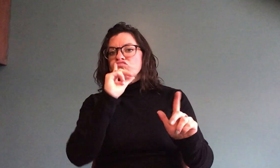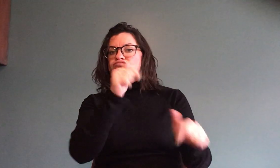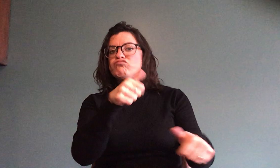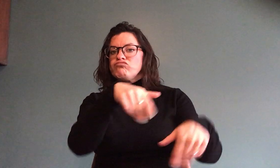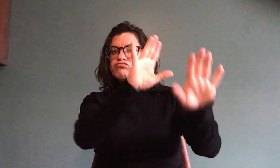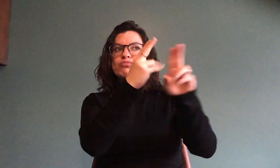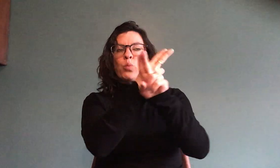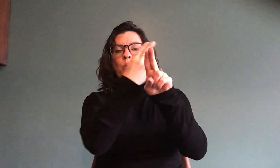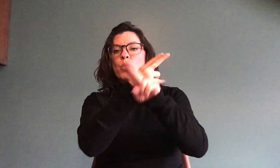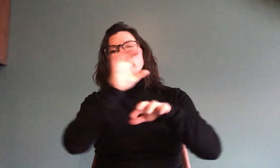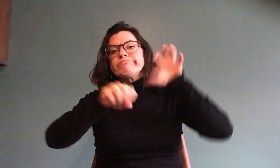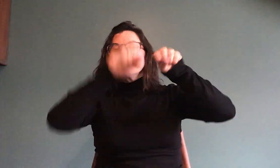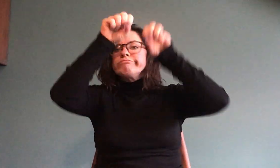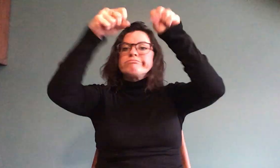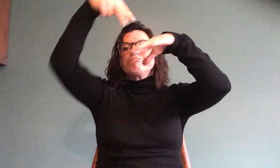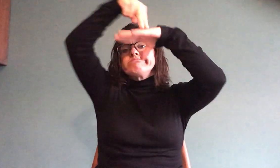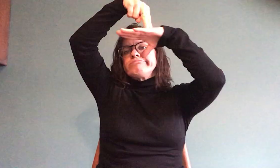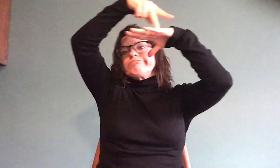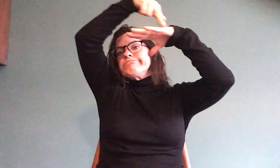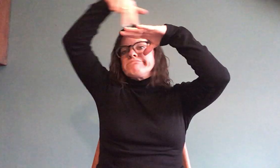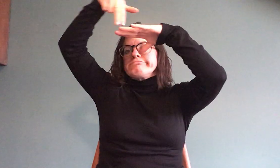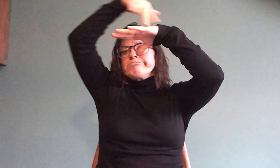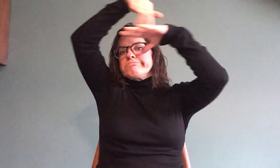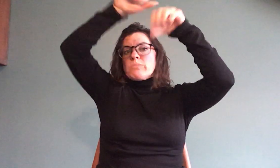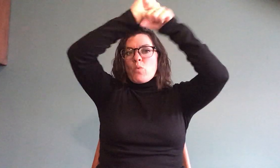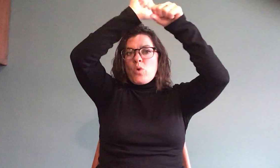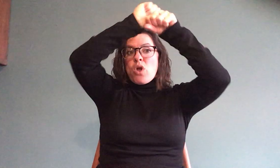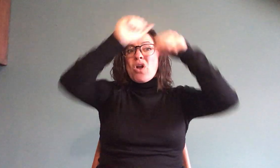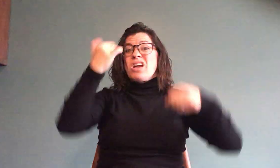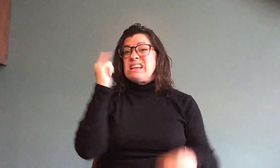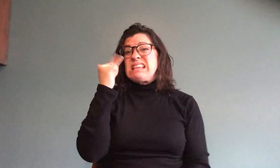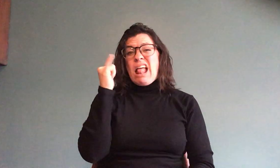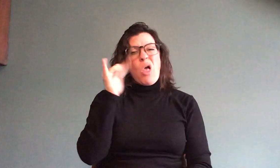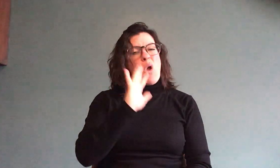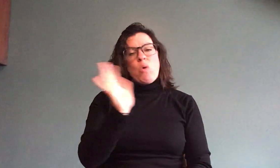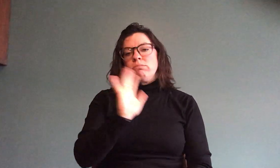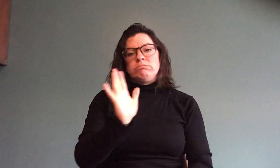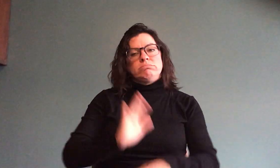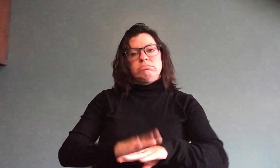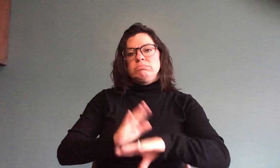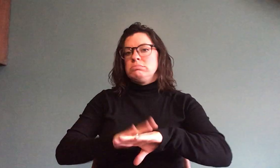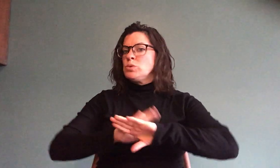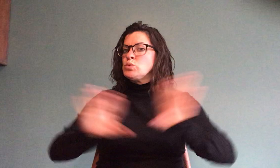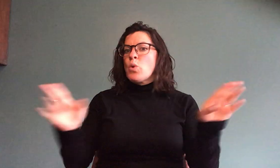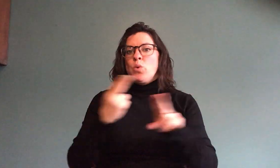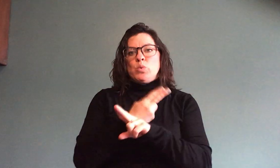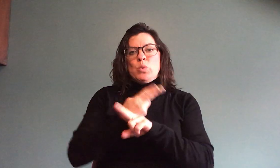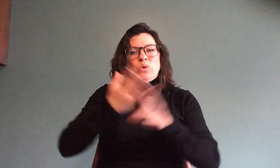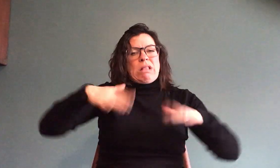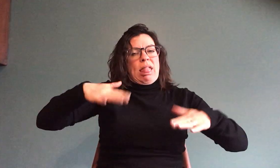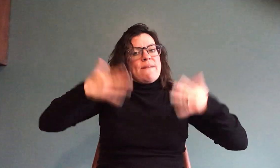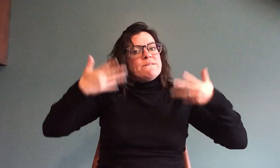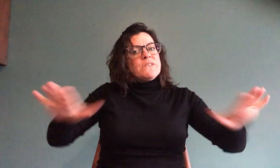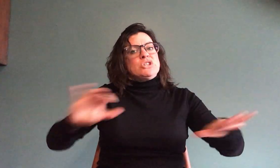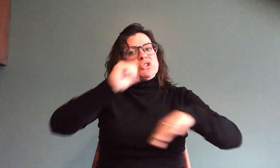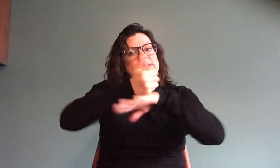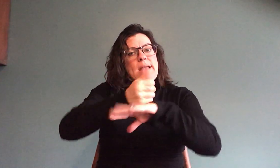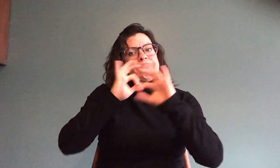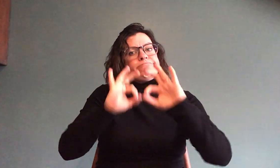railing cannot be installed or something went wrong. Okay, red tag means that the scaffold is being put up or taken down. Well,